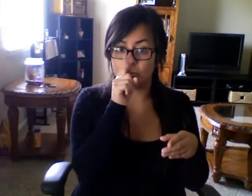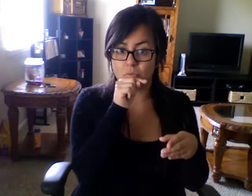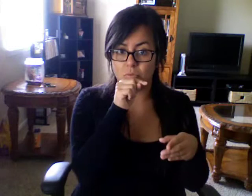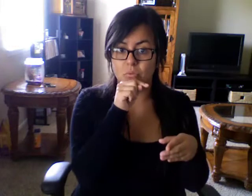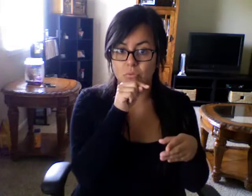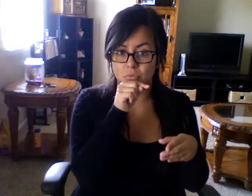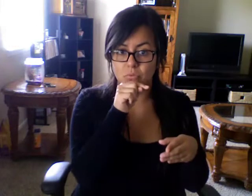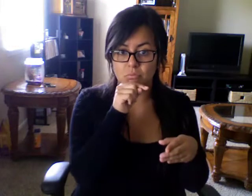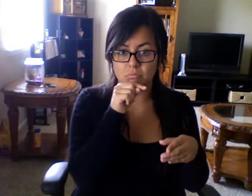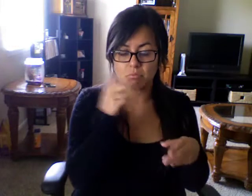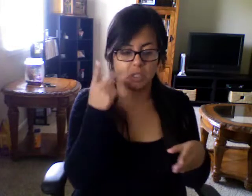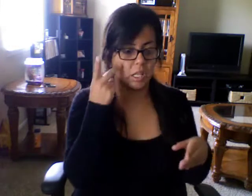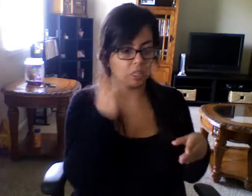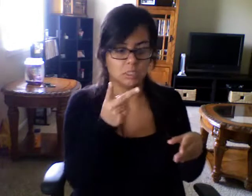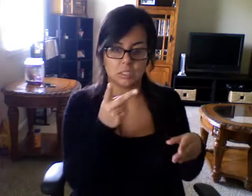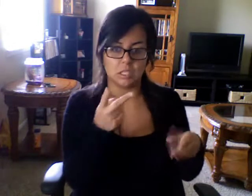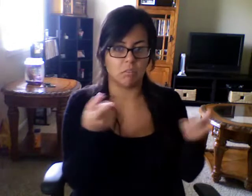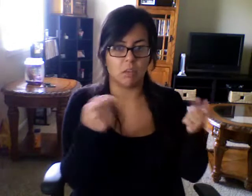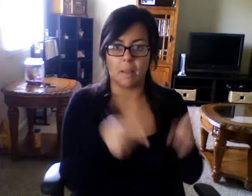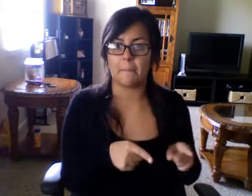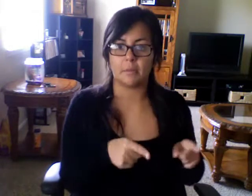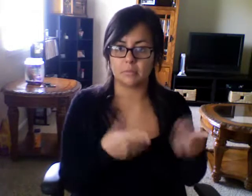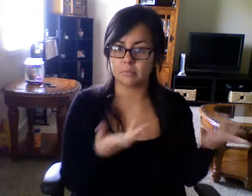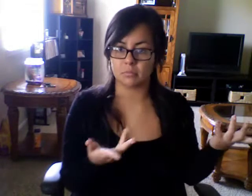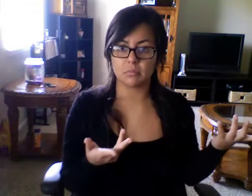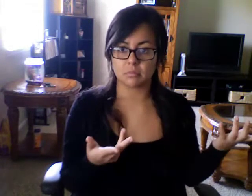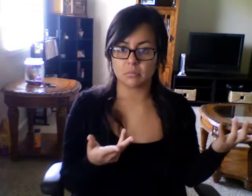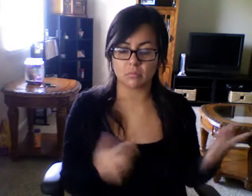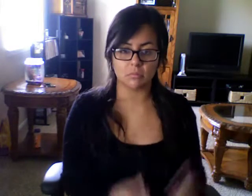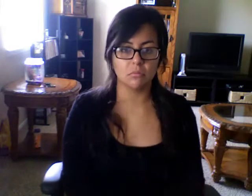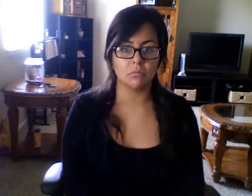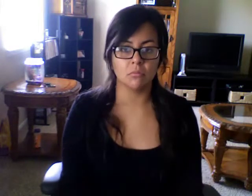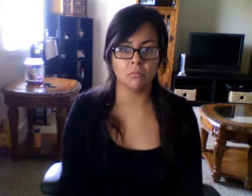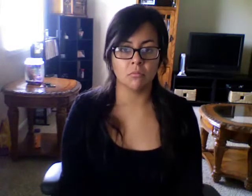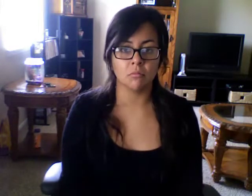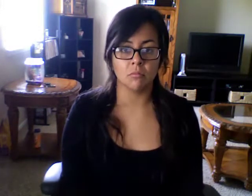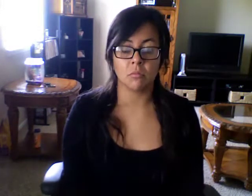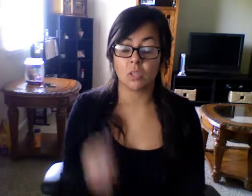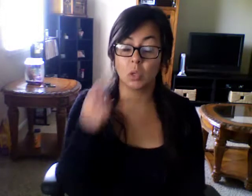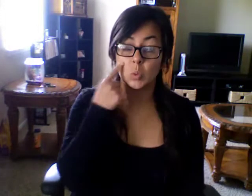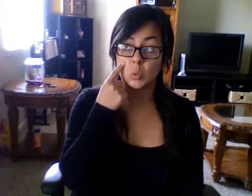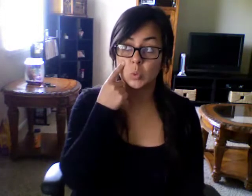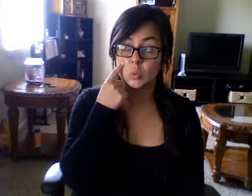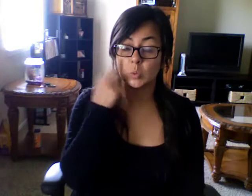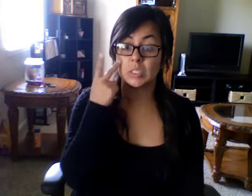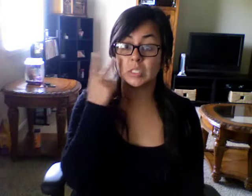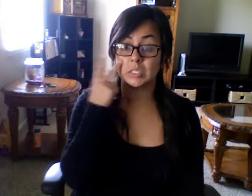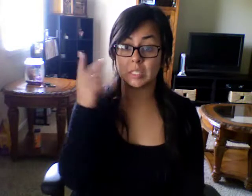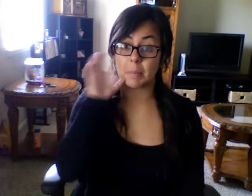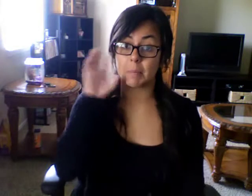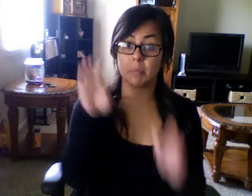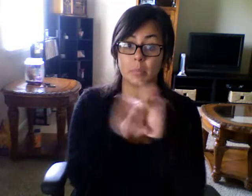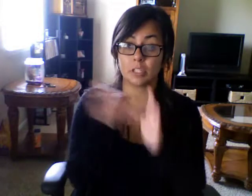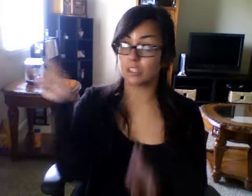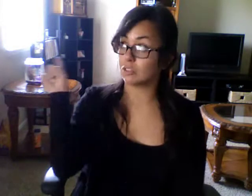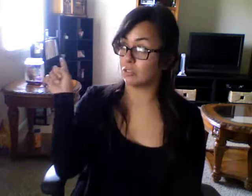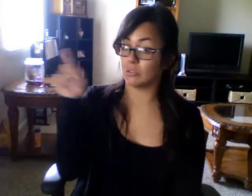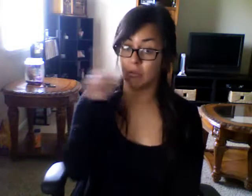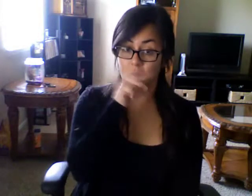cancer successfully in mice without ever touching plastic. And you can see this PET scan of a mouse, what we call a PET. The cancer is growing as